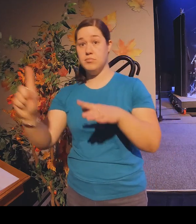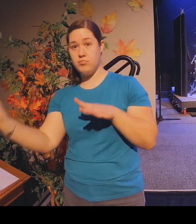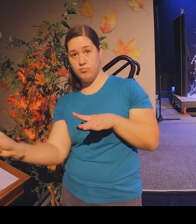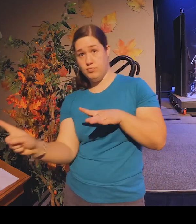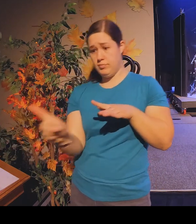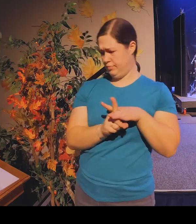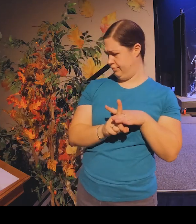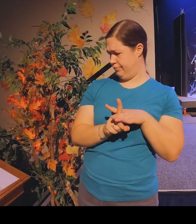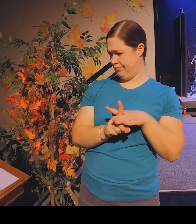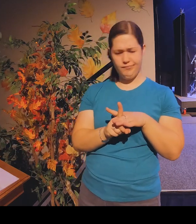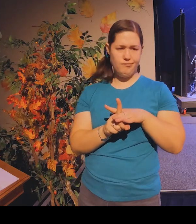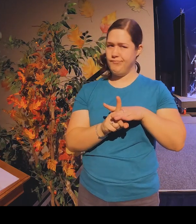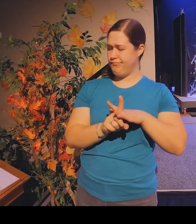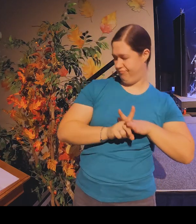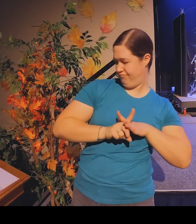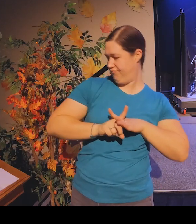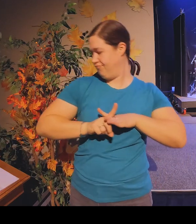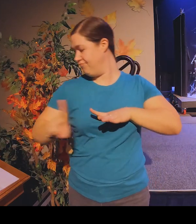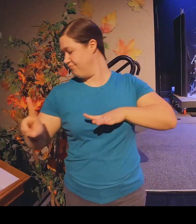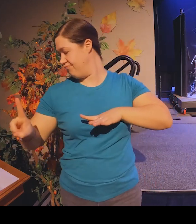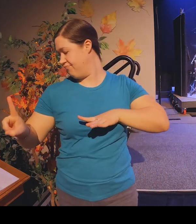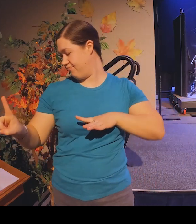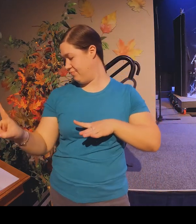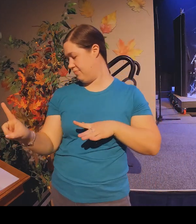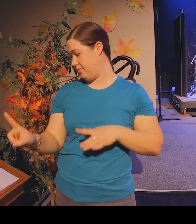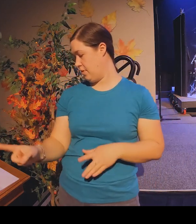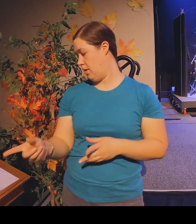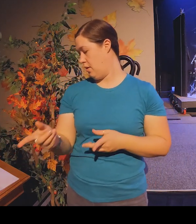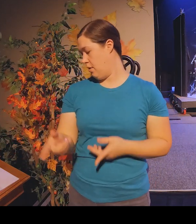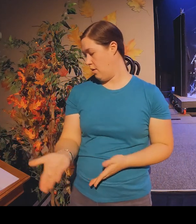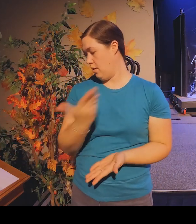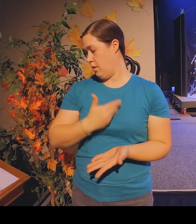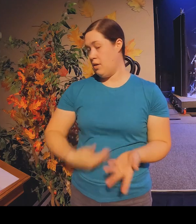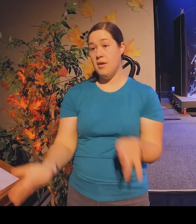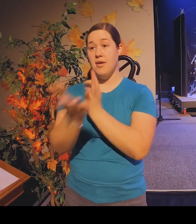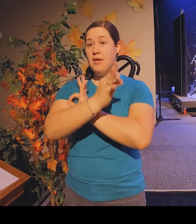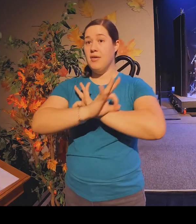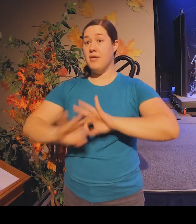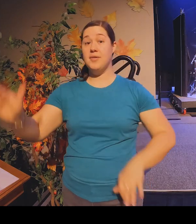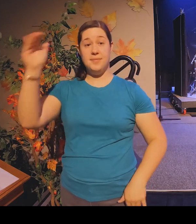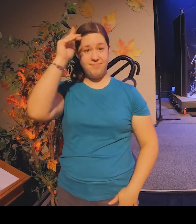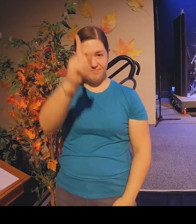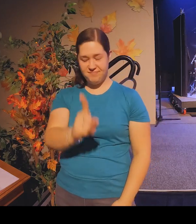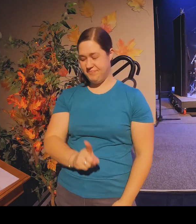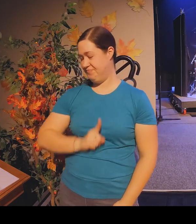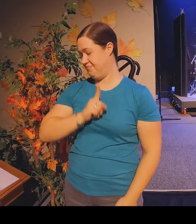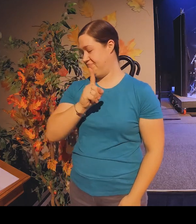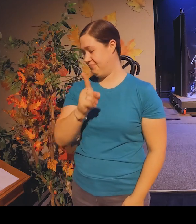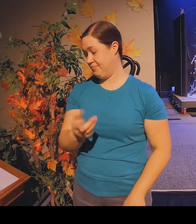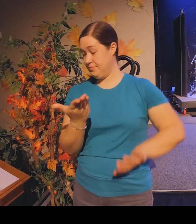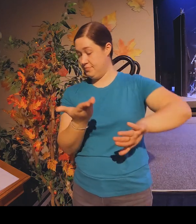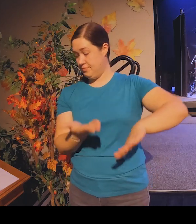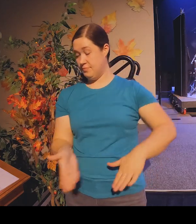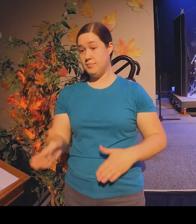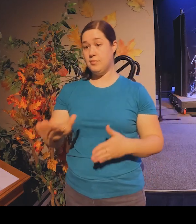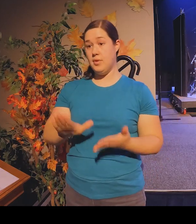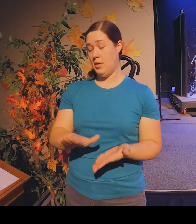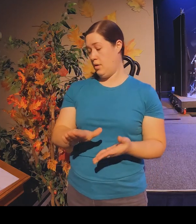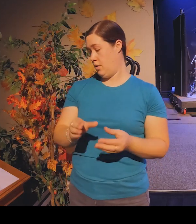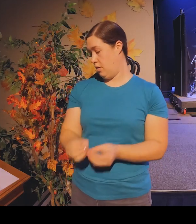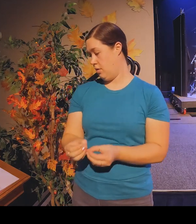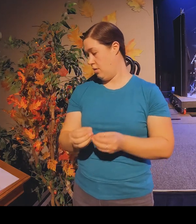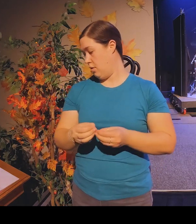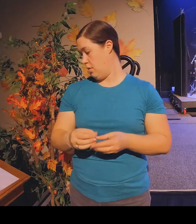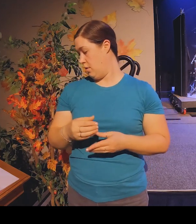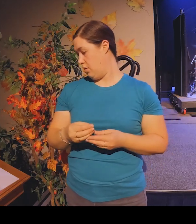lost no one. I am free. Yes, I am free. I am free. Here we go. Been